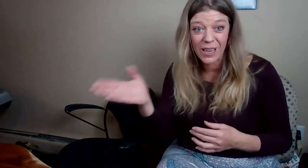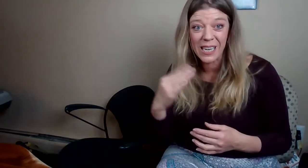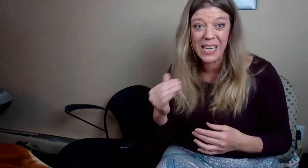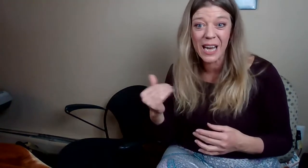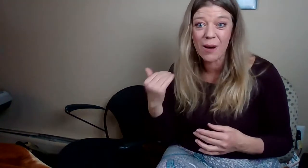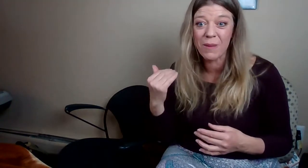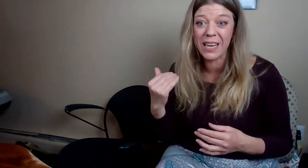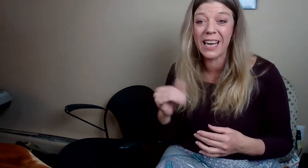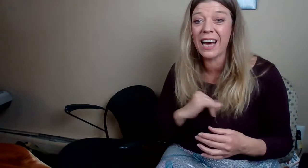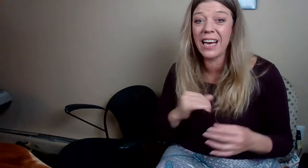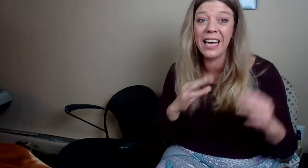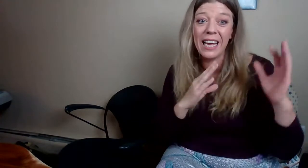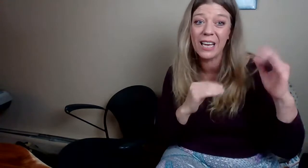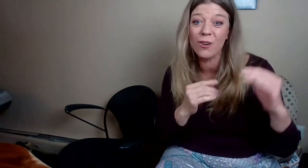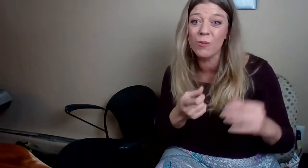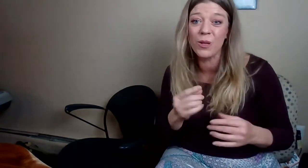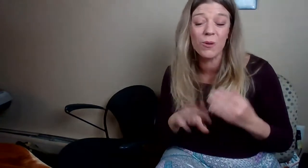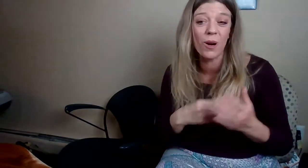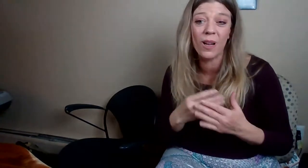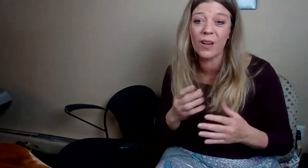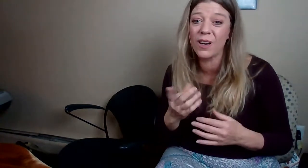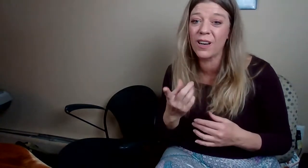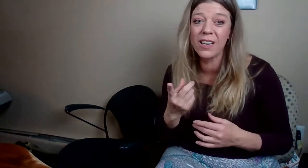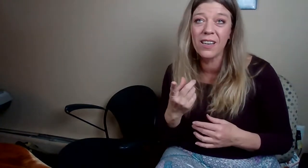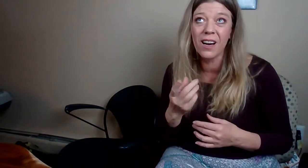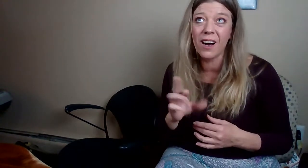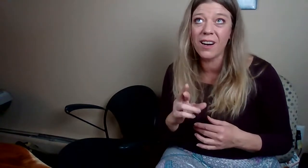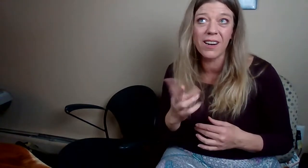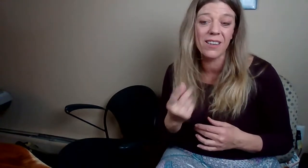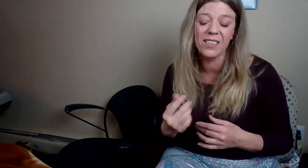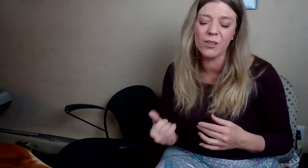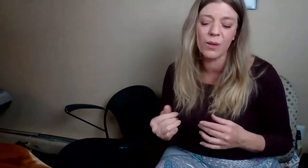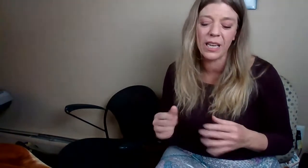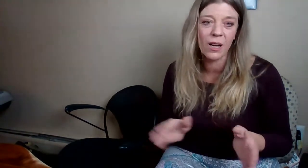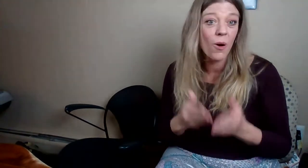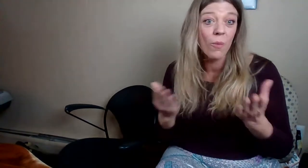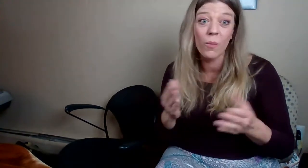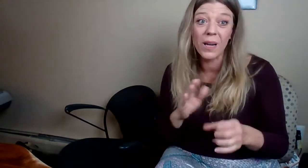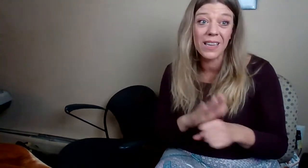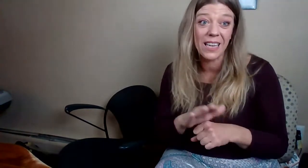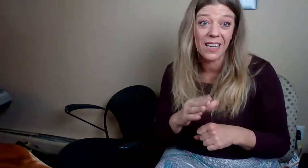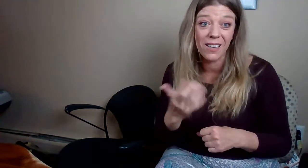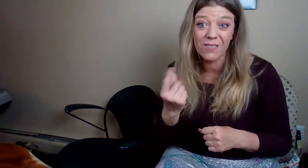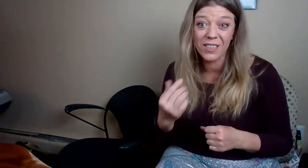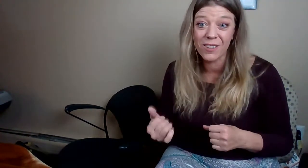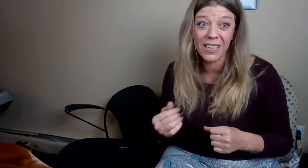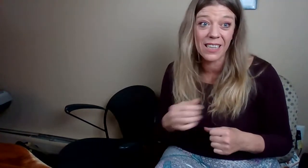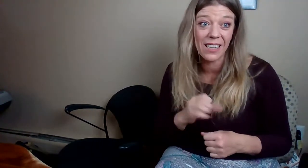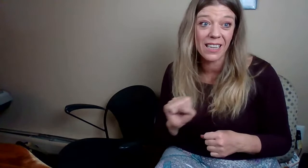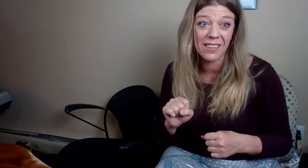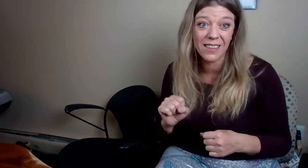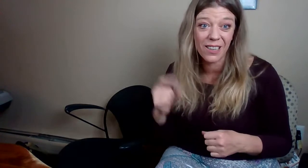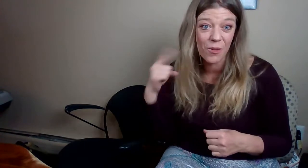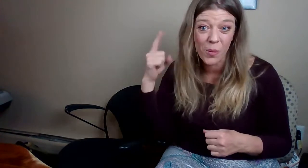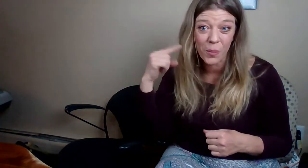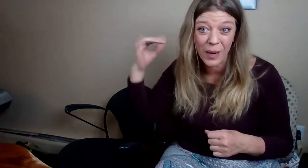for coming. I hope you all are doing well enough during these